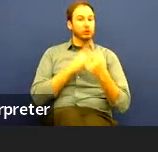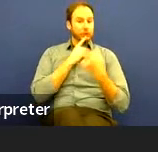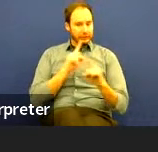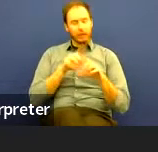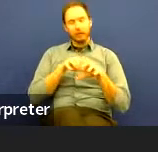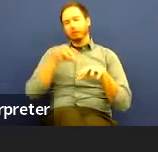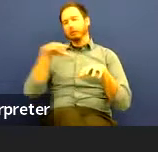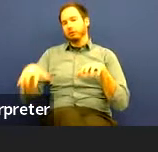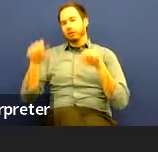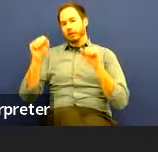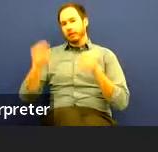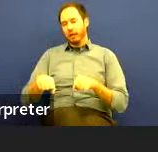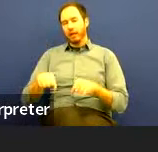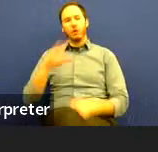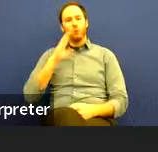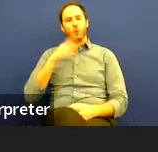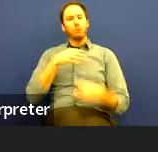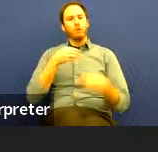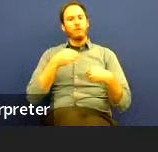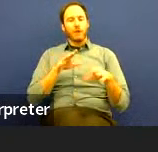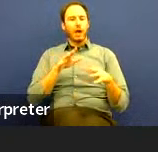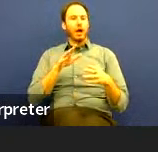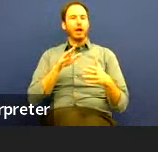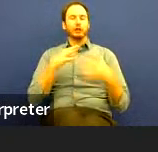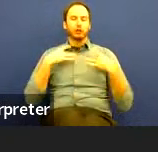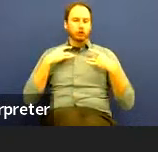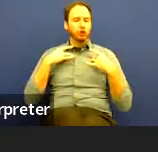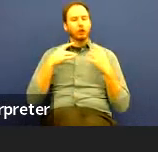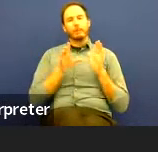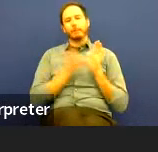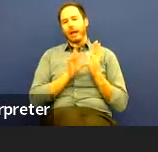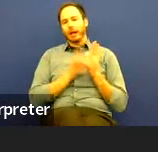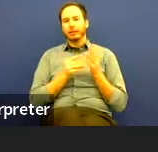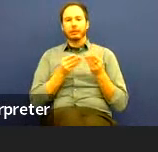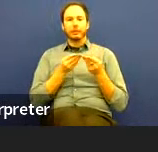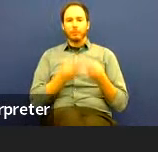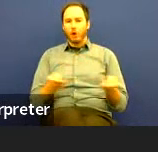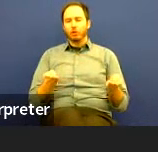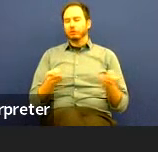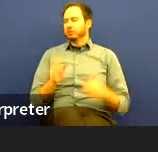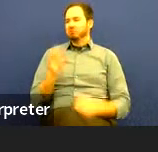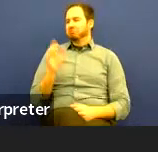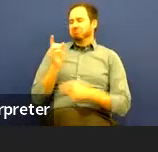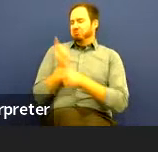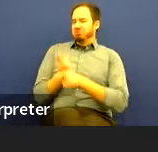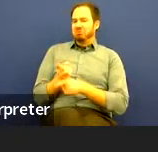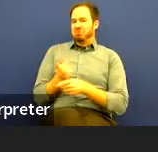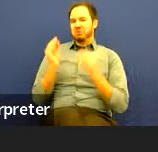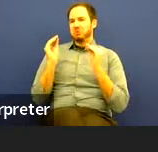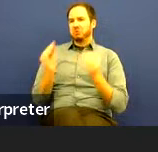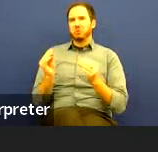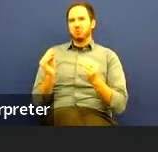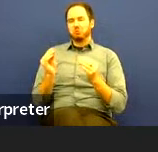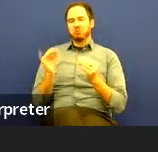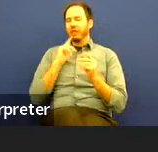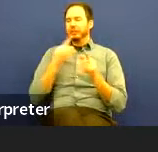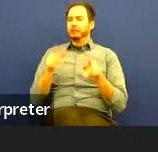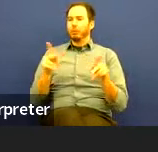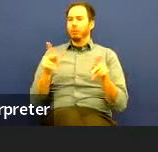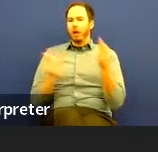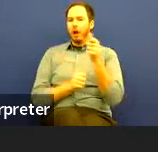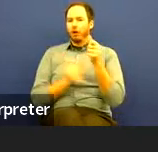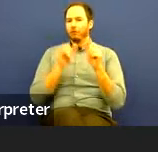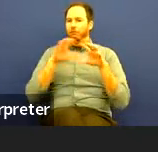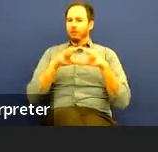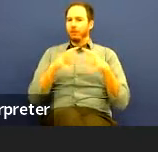good. And we will have merchandise, magnets, shirts and such. Right, that's a permitted